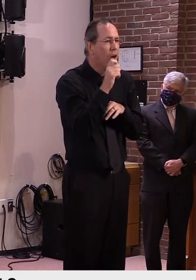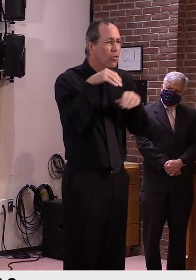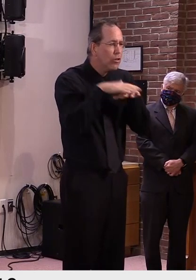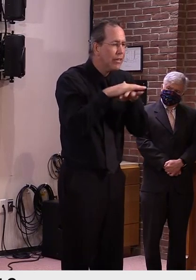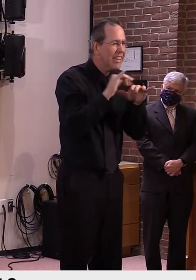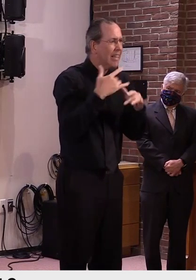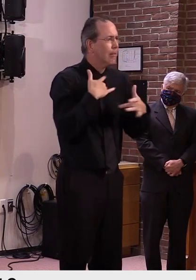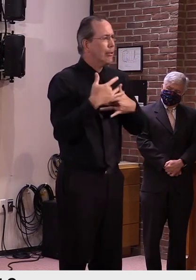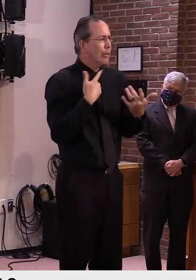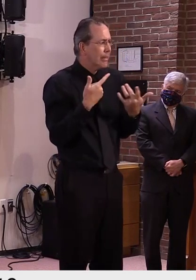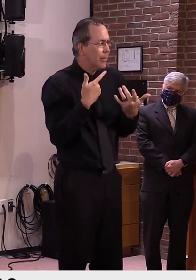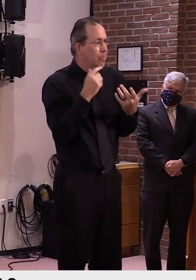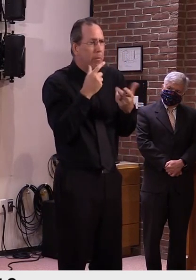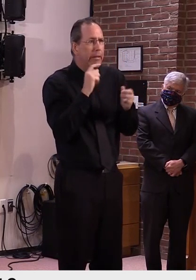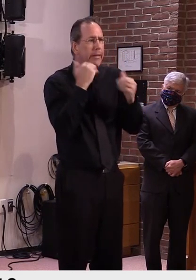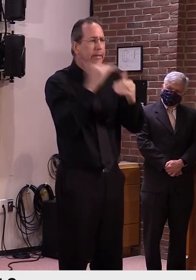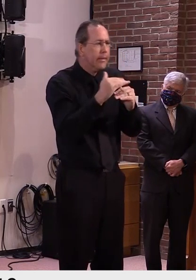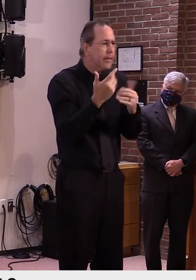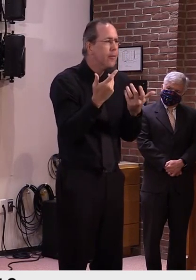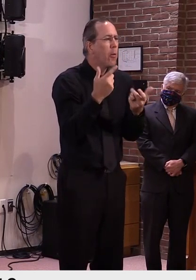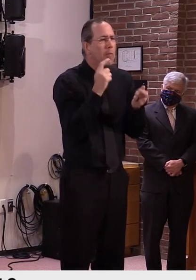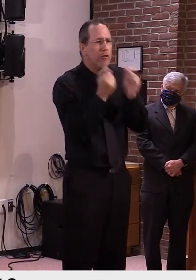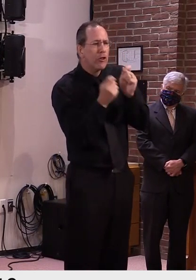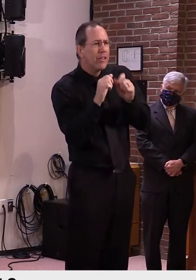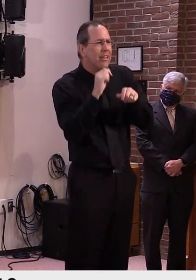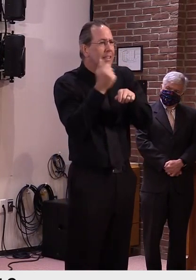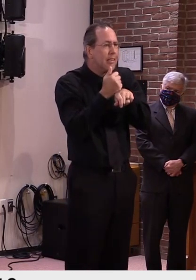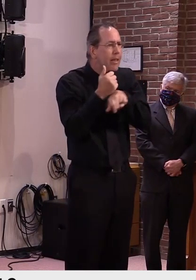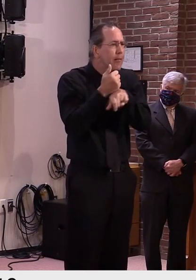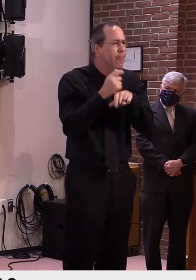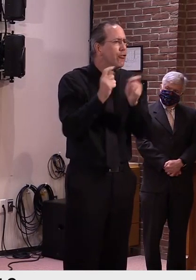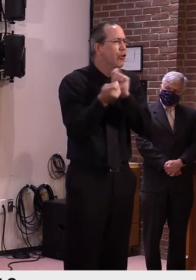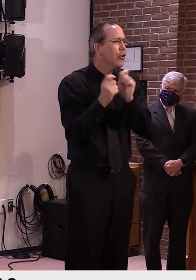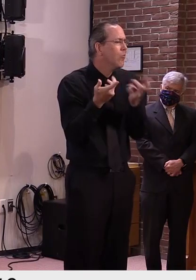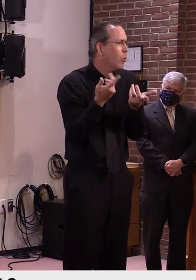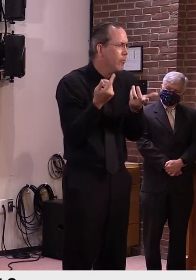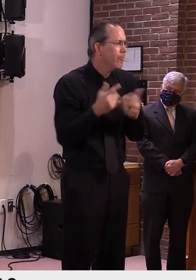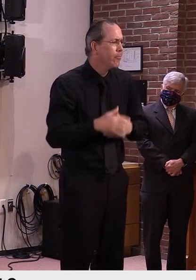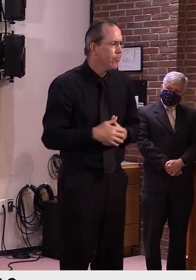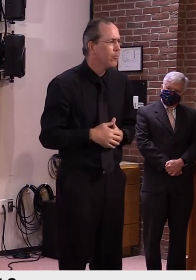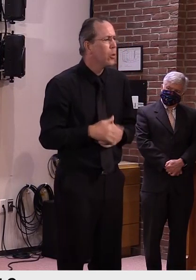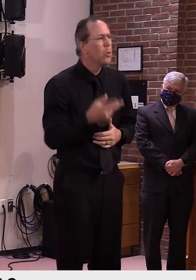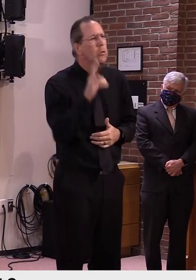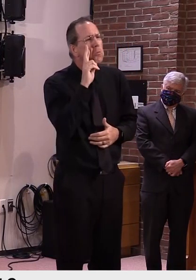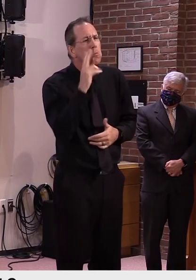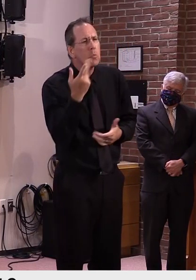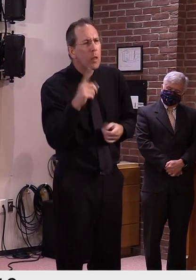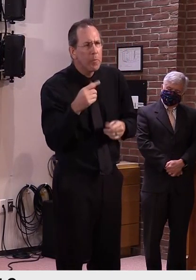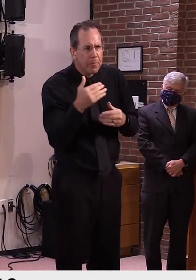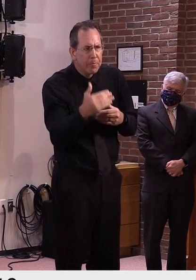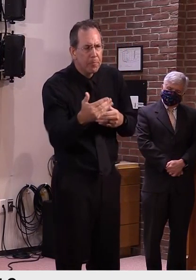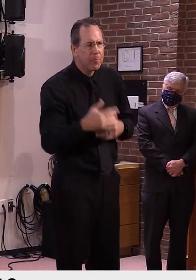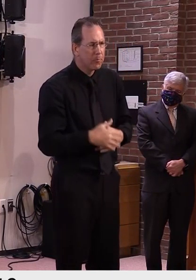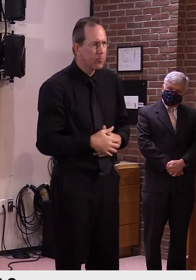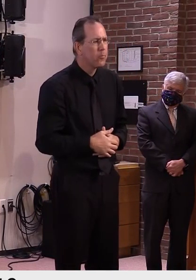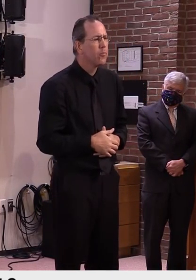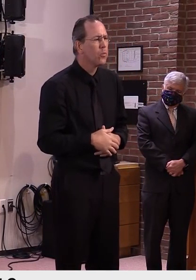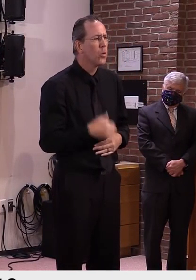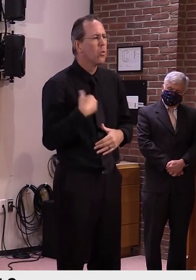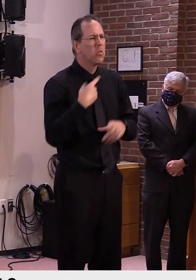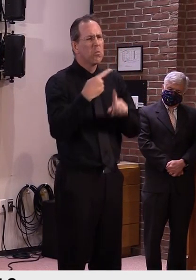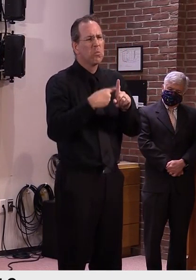may not work the same way because they are so separated. But we'll be working on that over the next month or so.